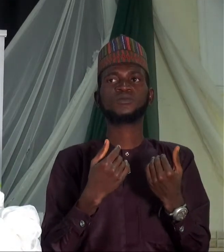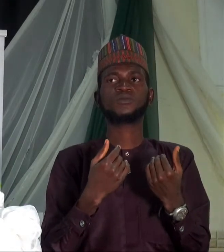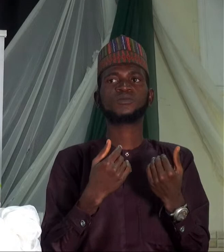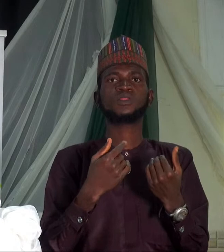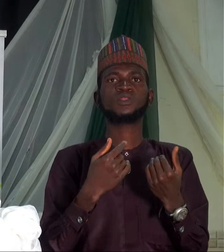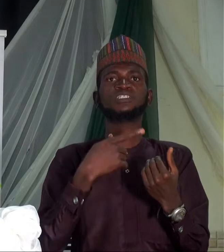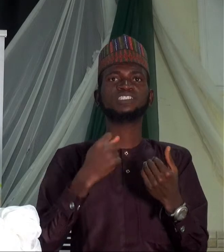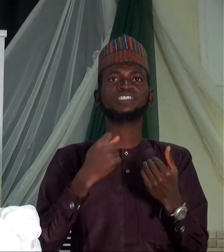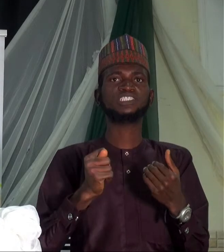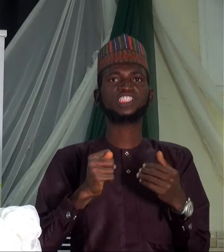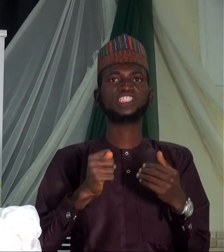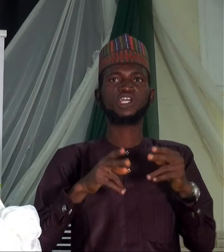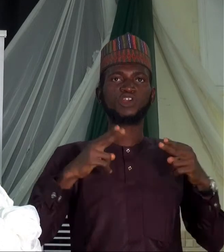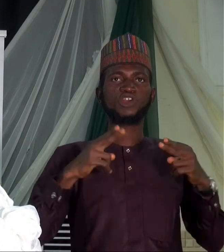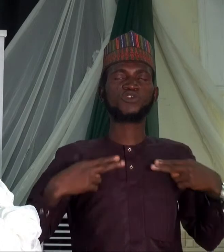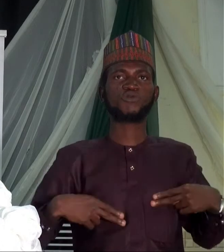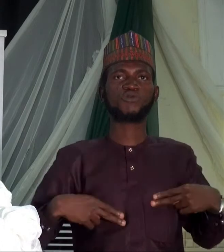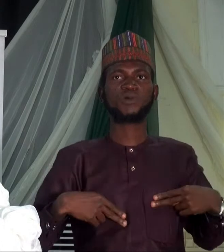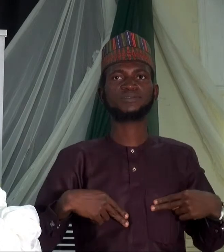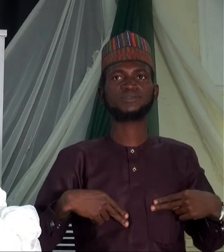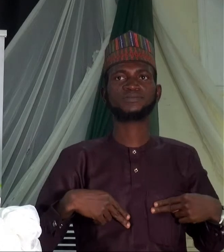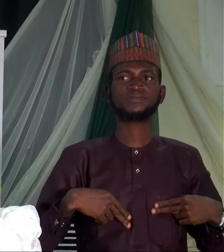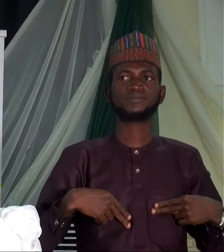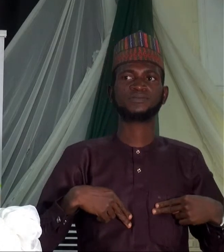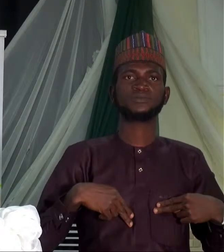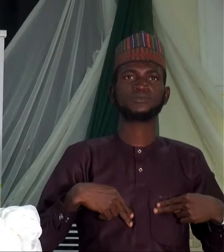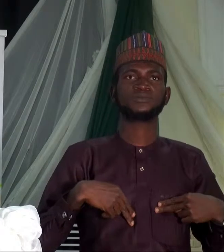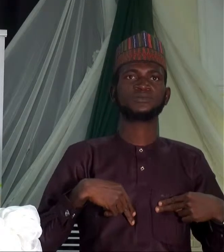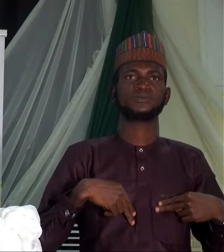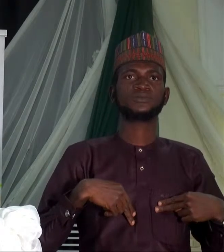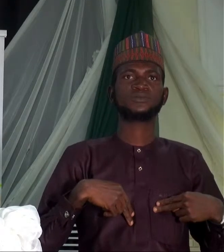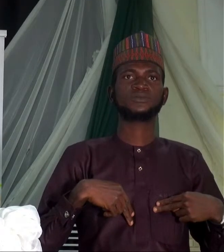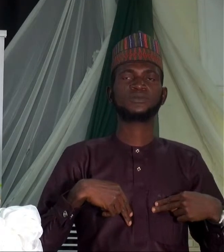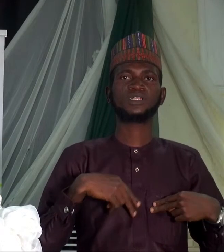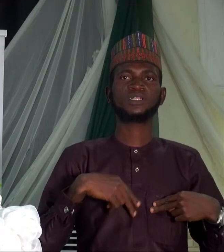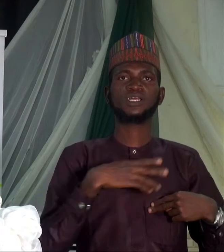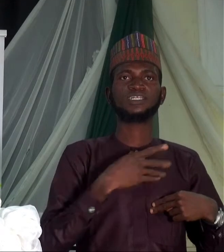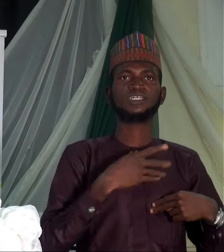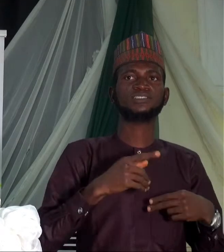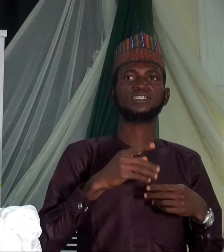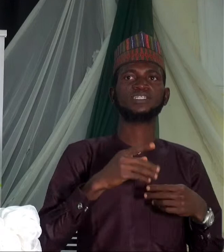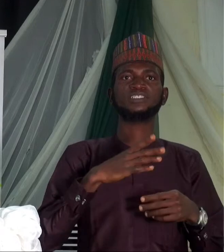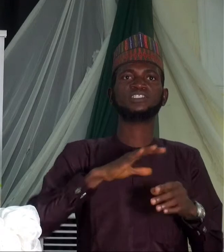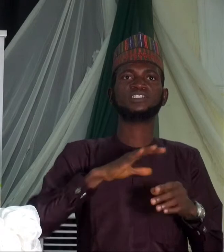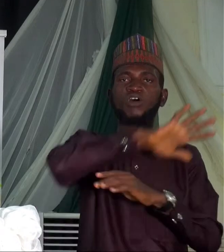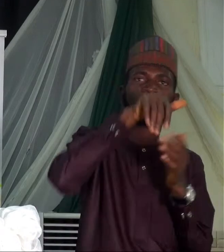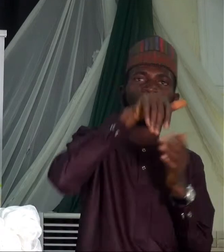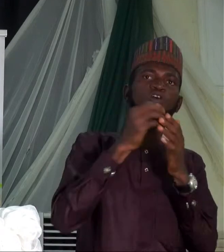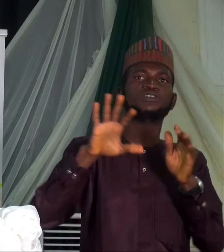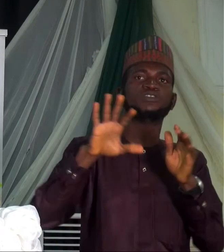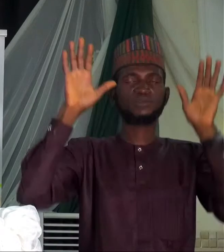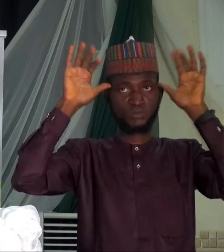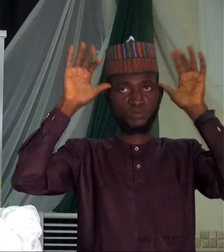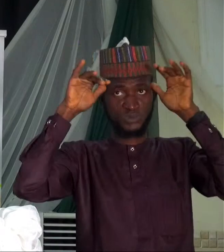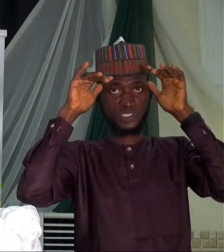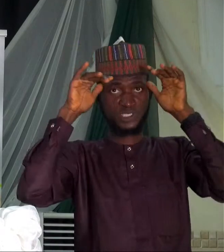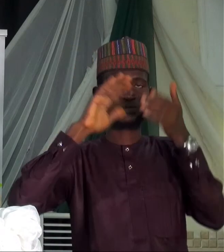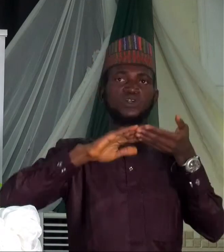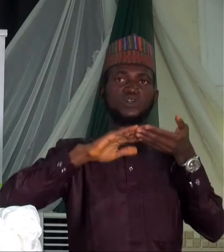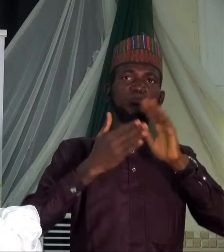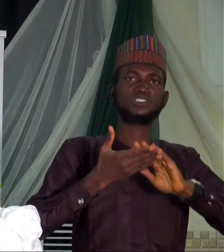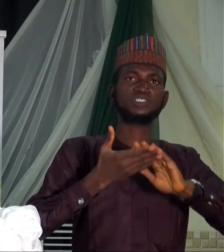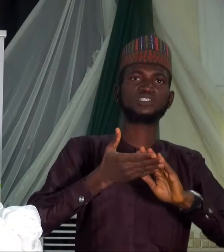humanitarian agencies, transitional bodies, and the entire of the Muslim community to the aid